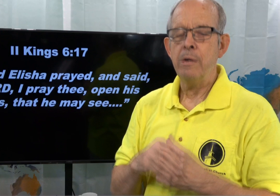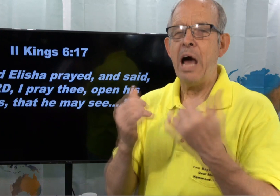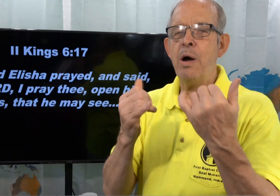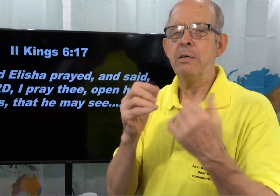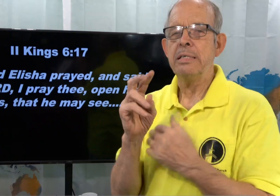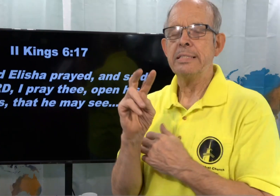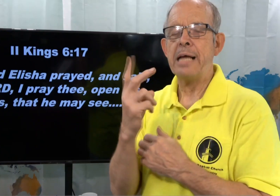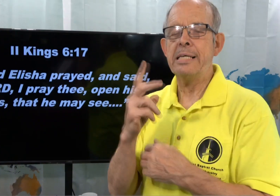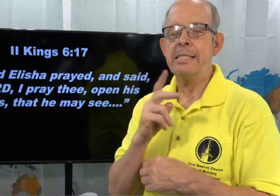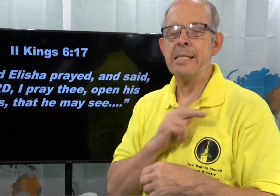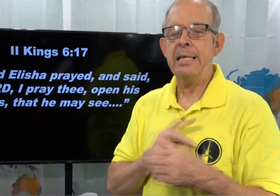Now,